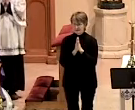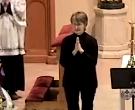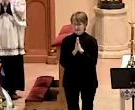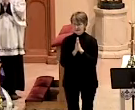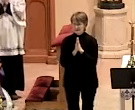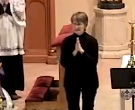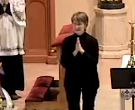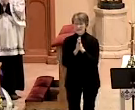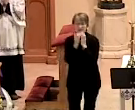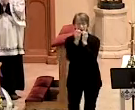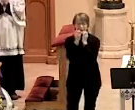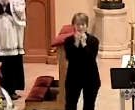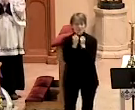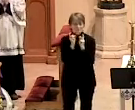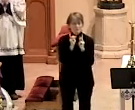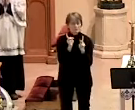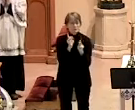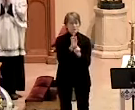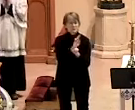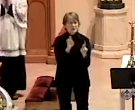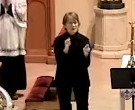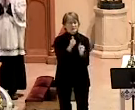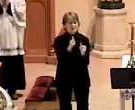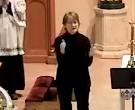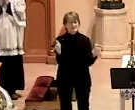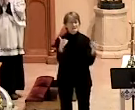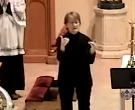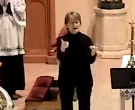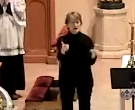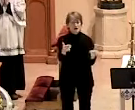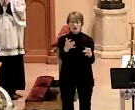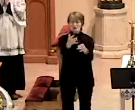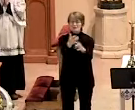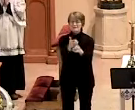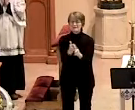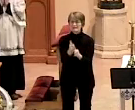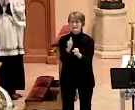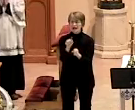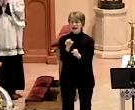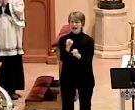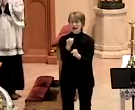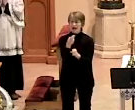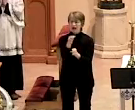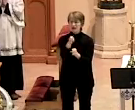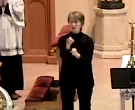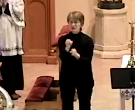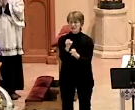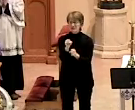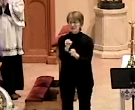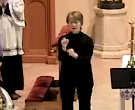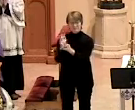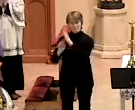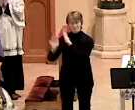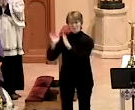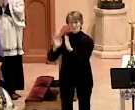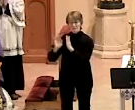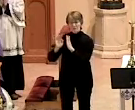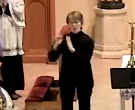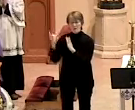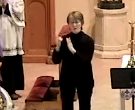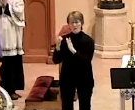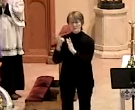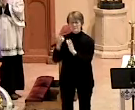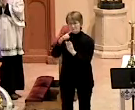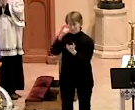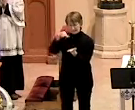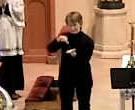Dear people, we're going to prepare ourselves now to receive ashes. And traditionally, ashes are always put on the forehead